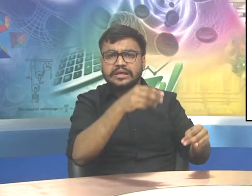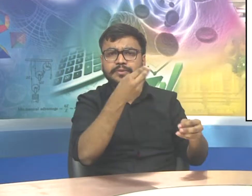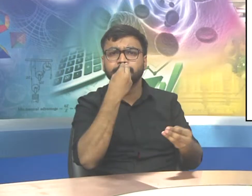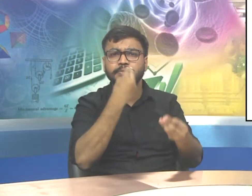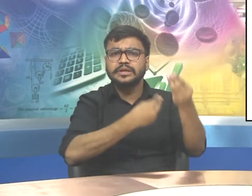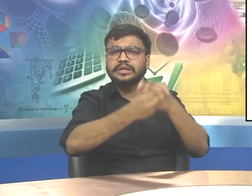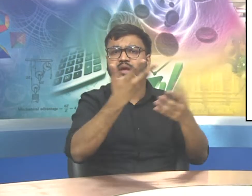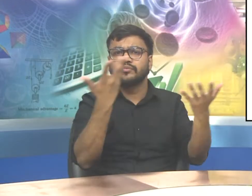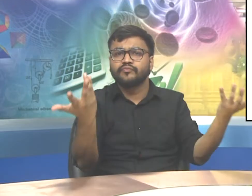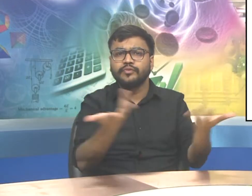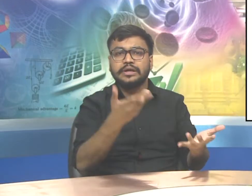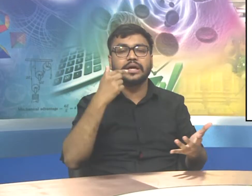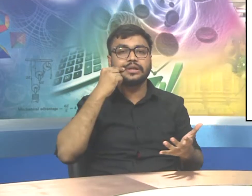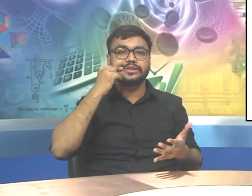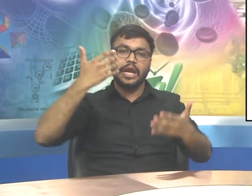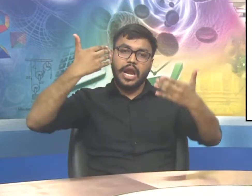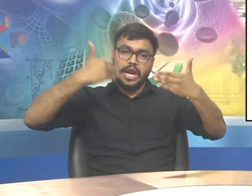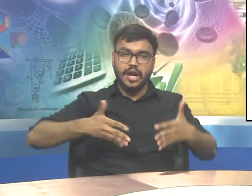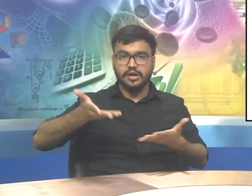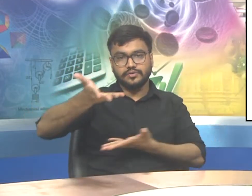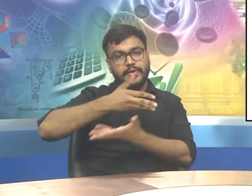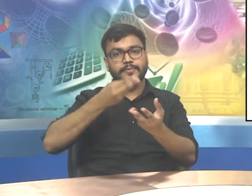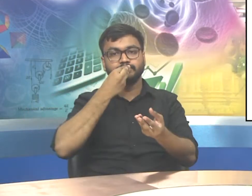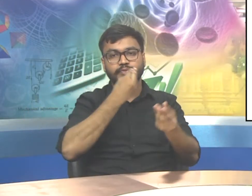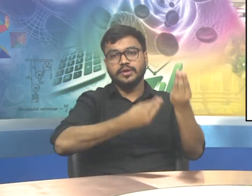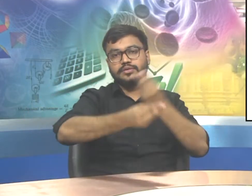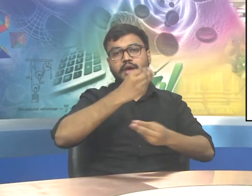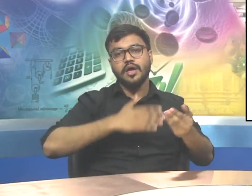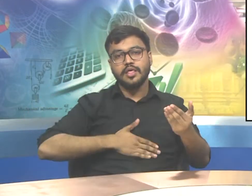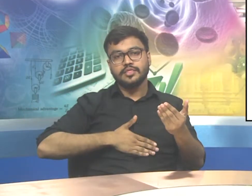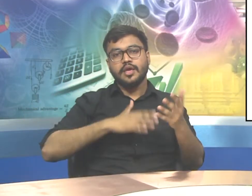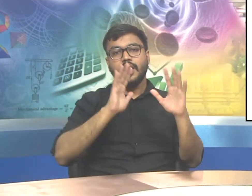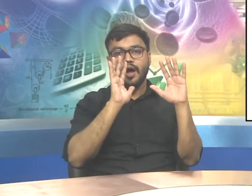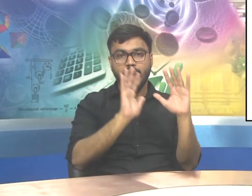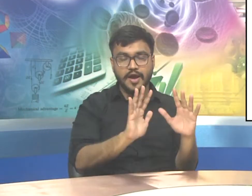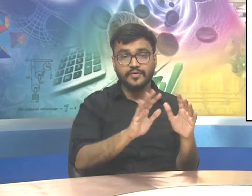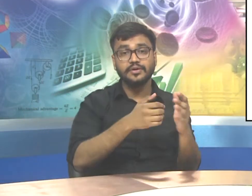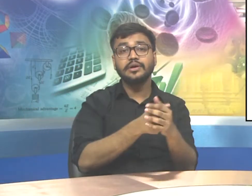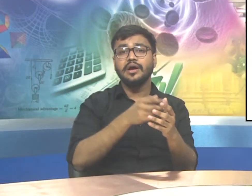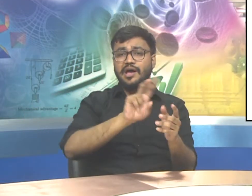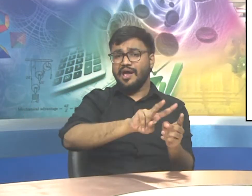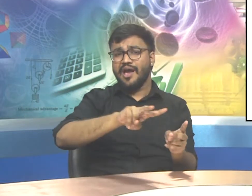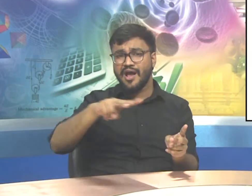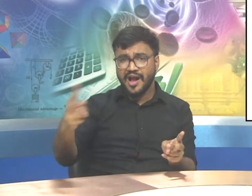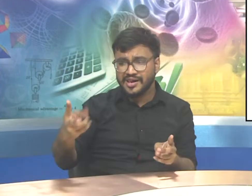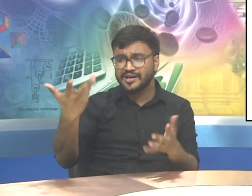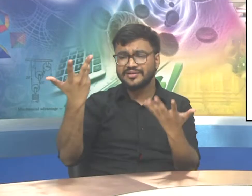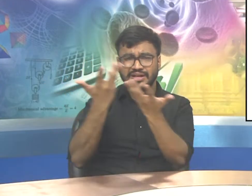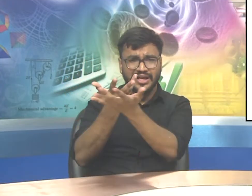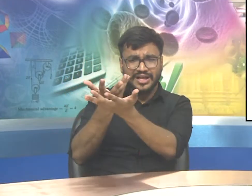As farming improved, more food was produced than needed.